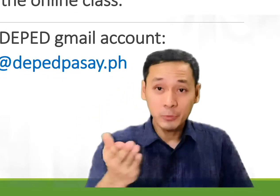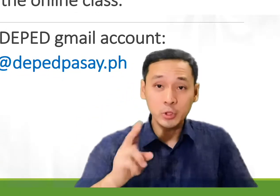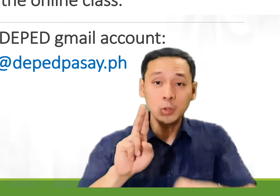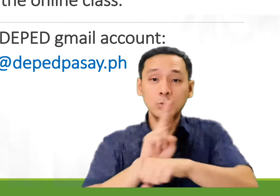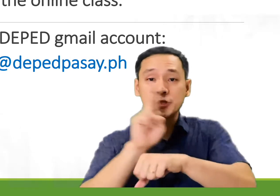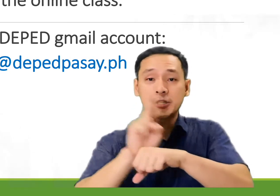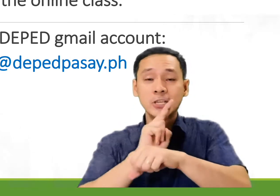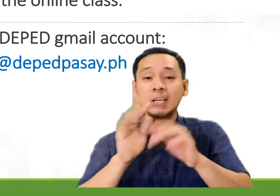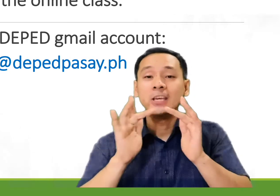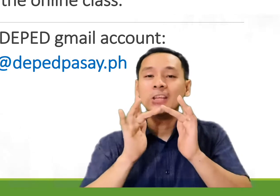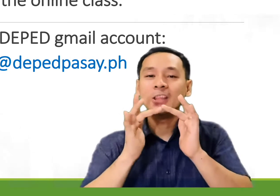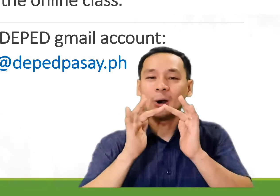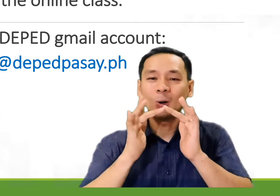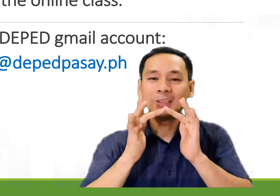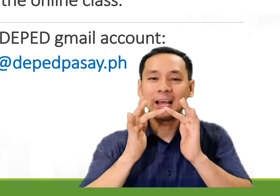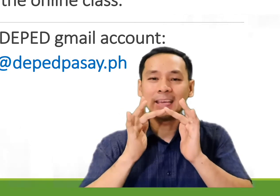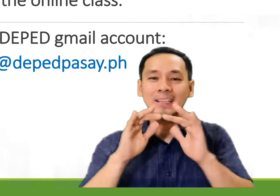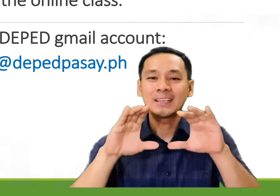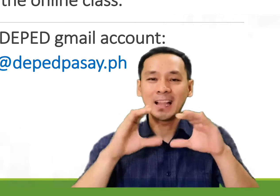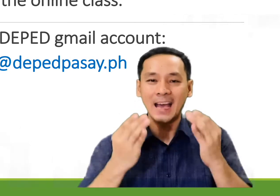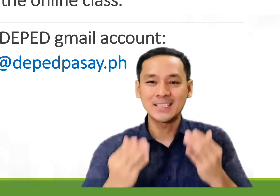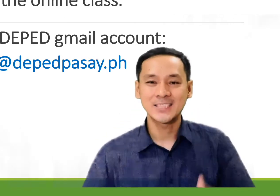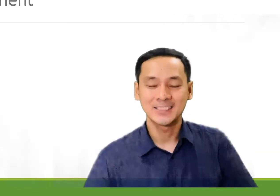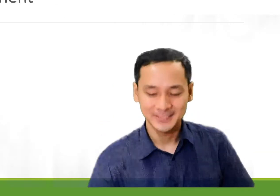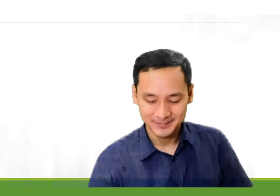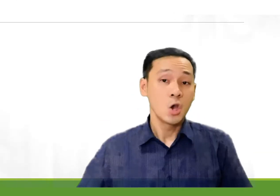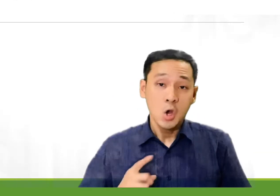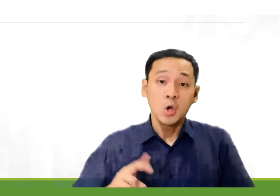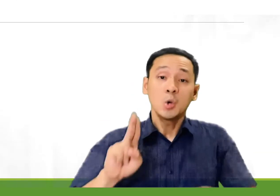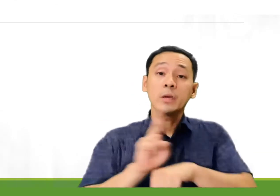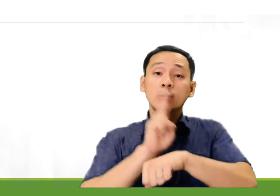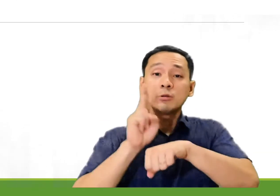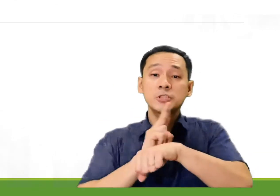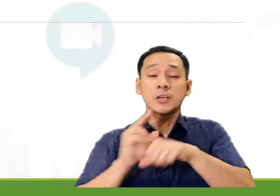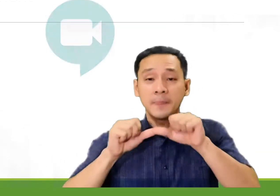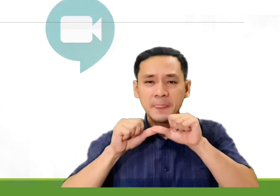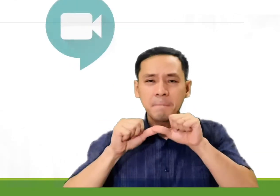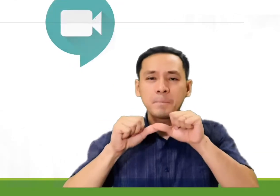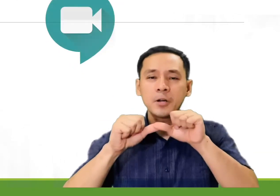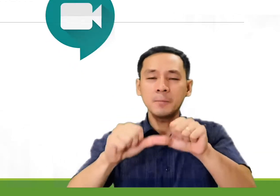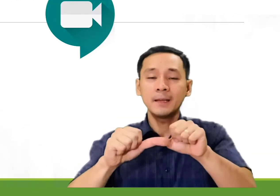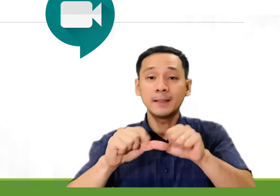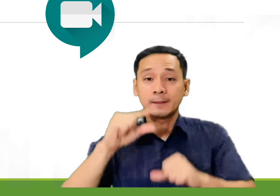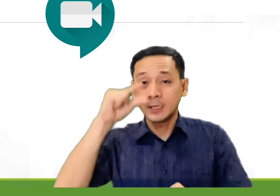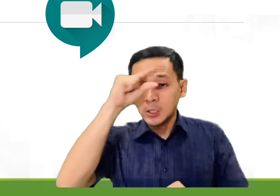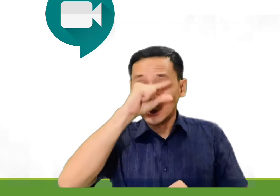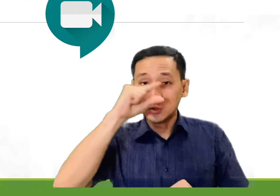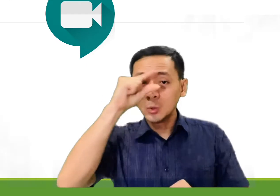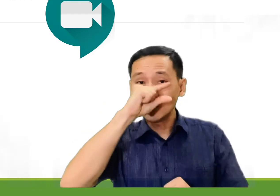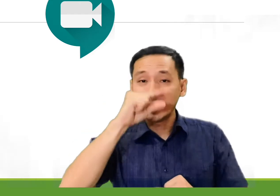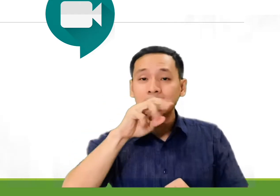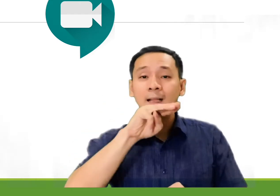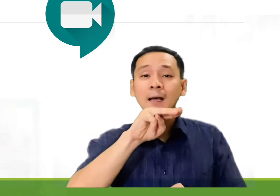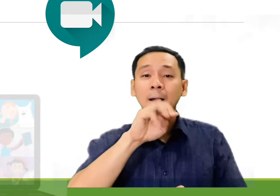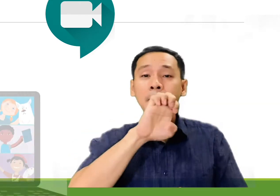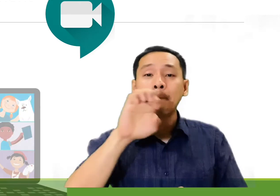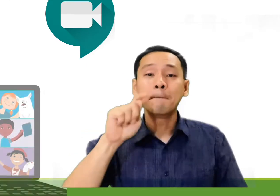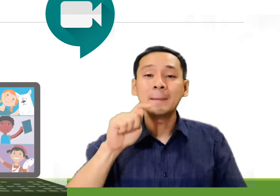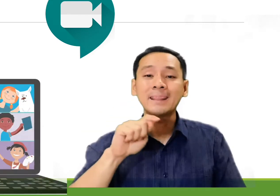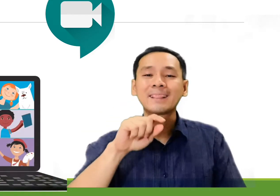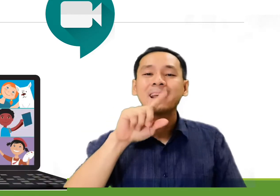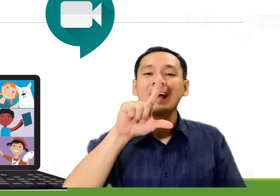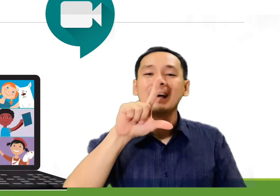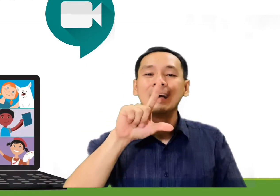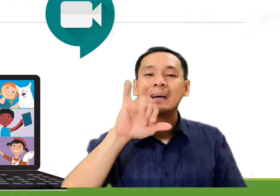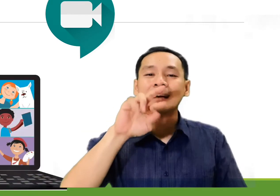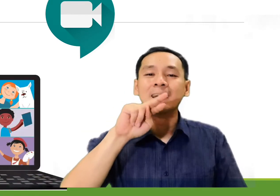for them to use in the online class. We use the permanent Google